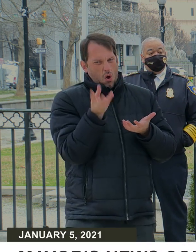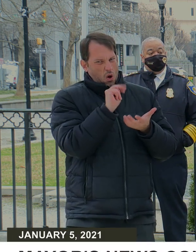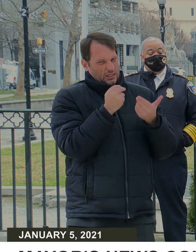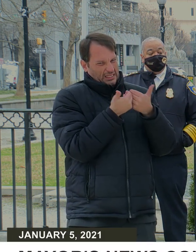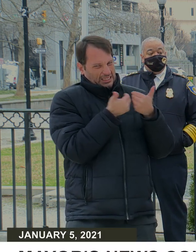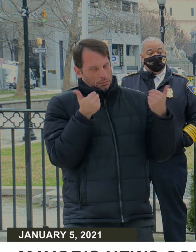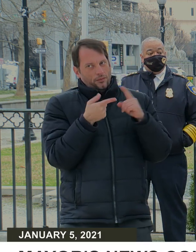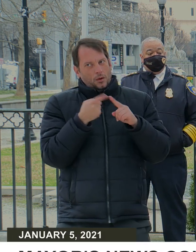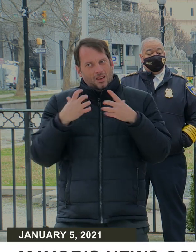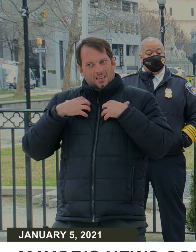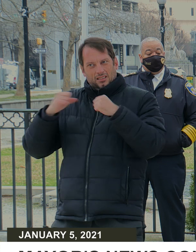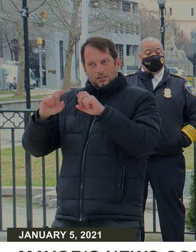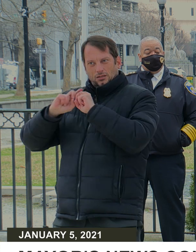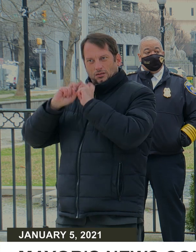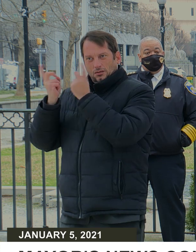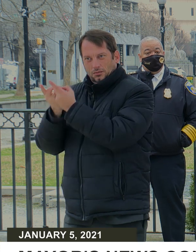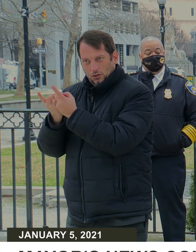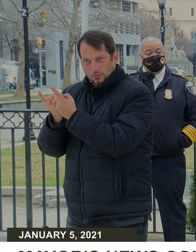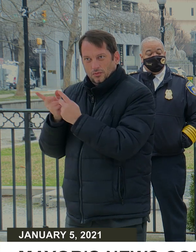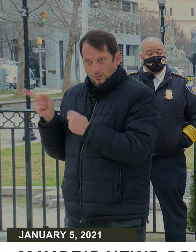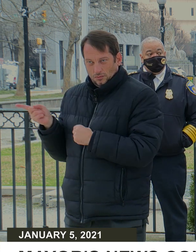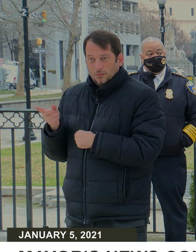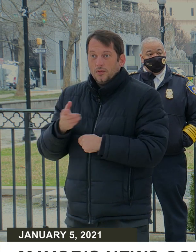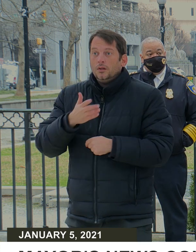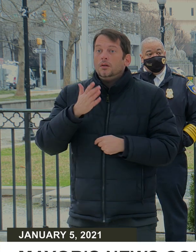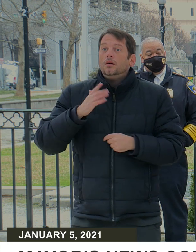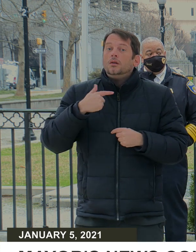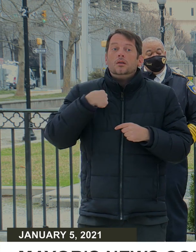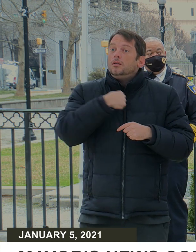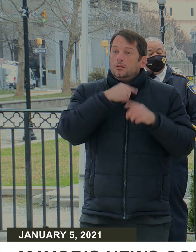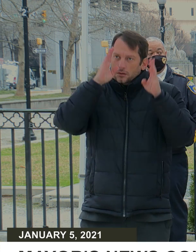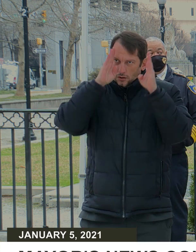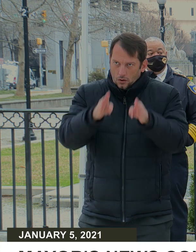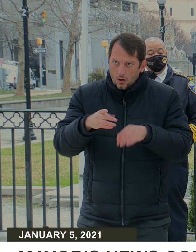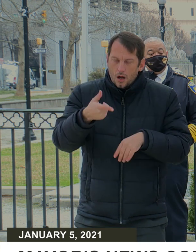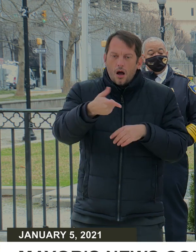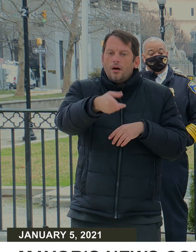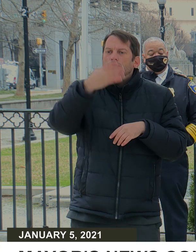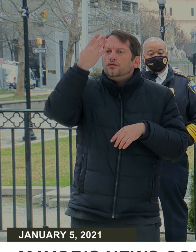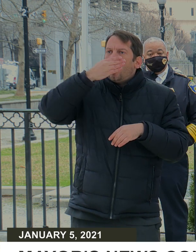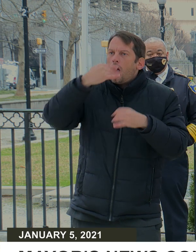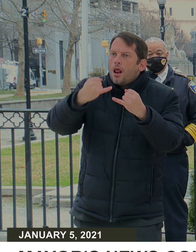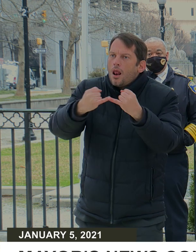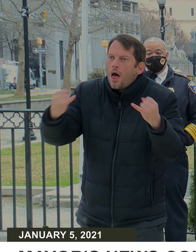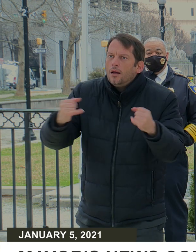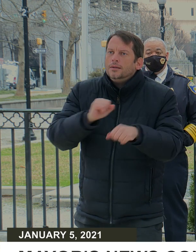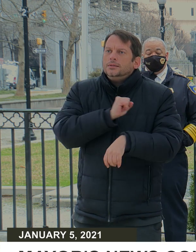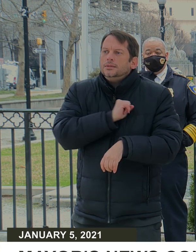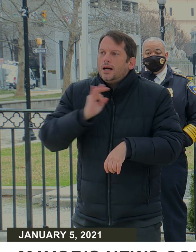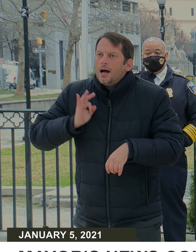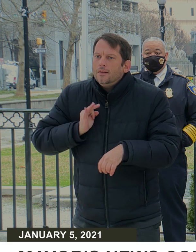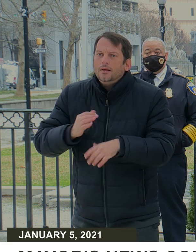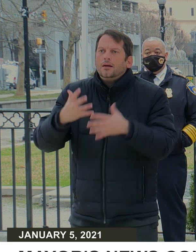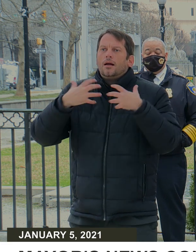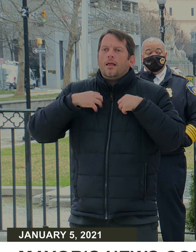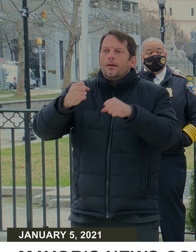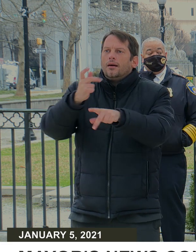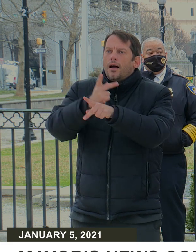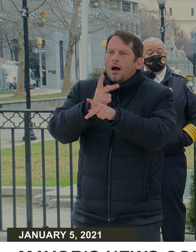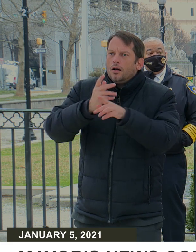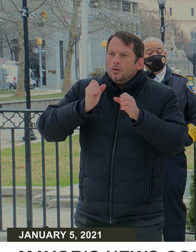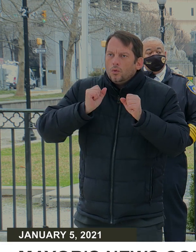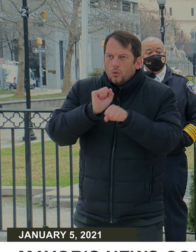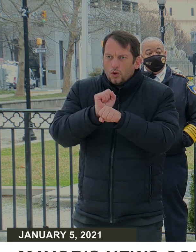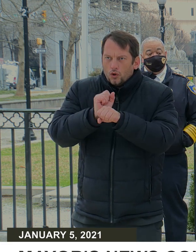for our vaccinators, so kind of our frontline healthcare workers that are vaccinating and testing and caring for COVID patients, as well as